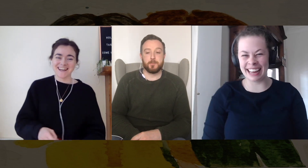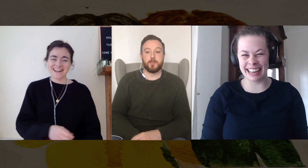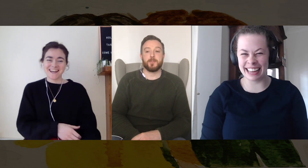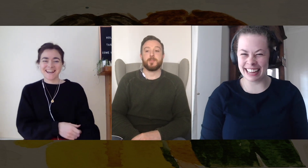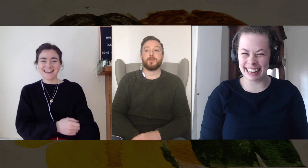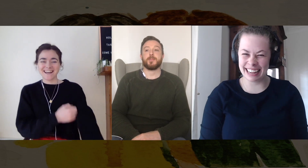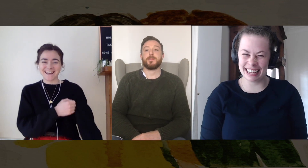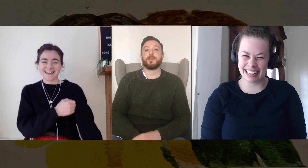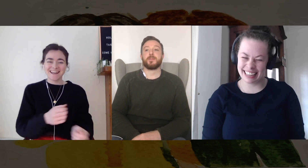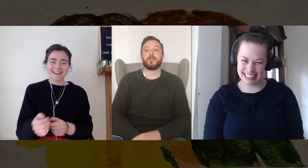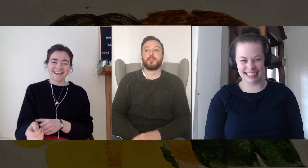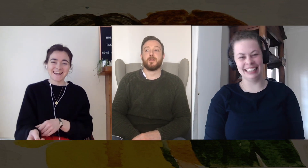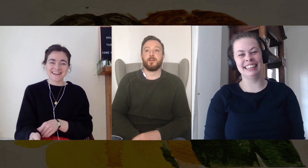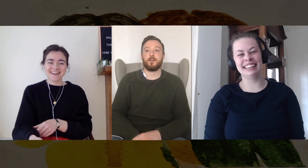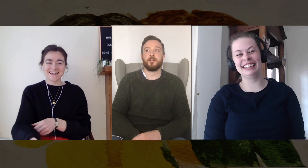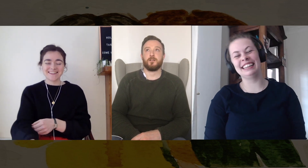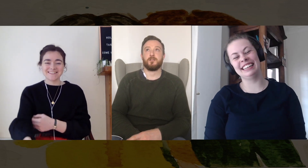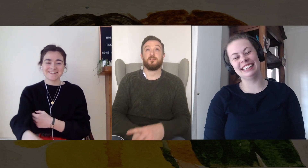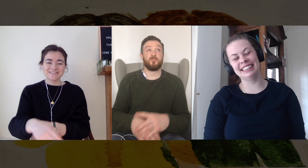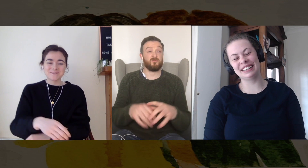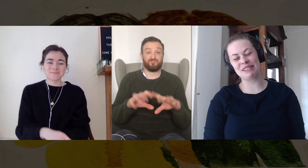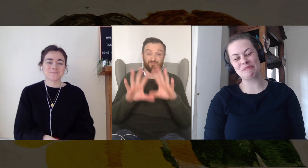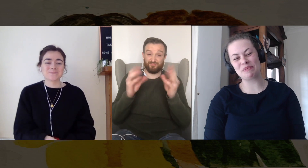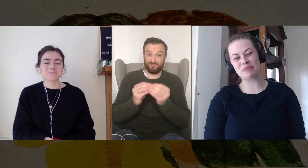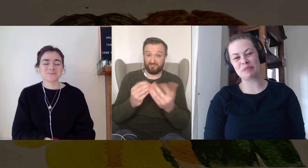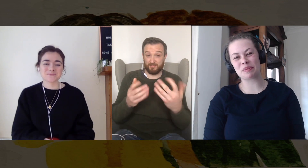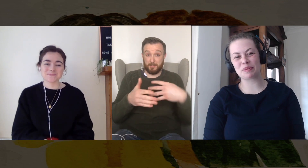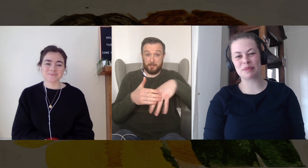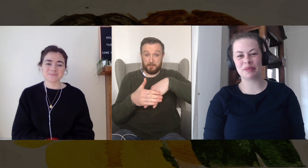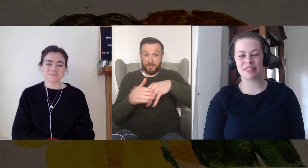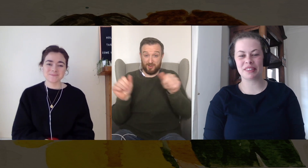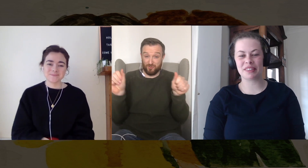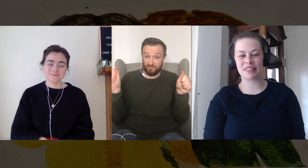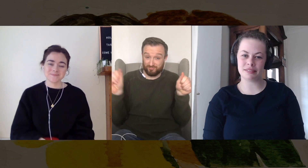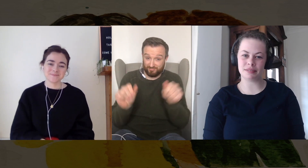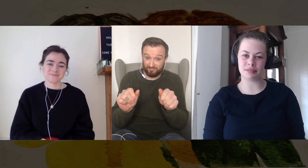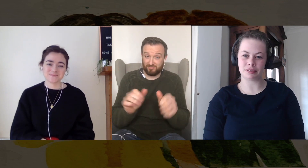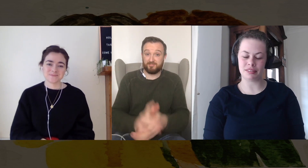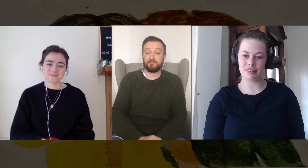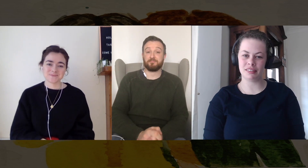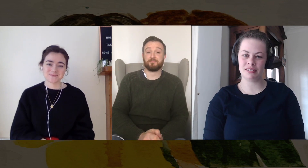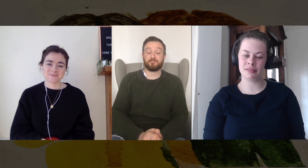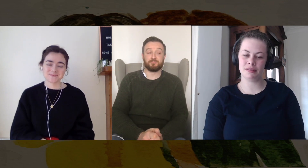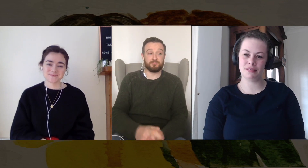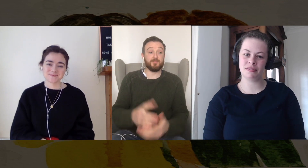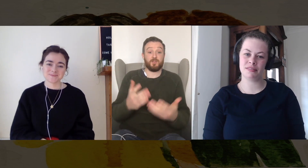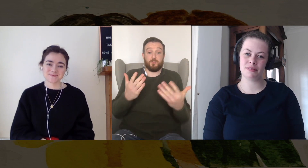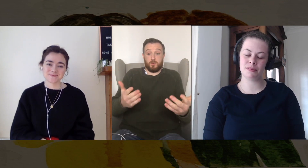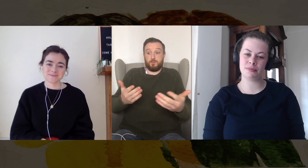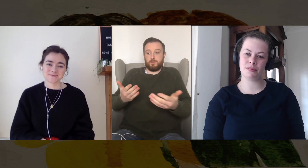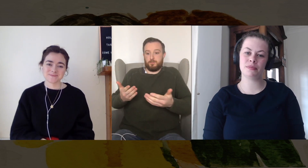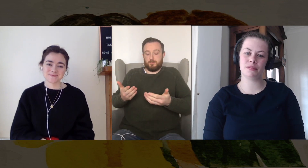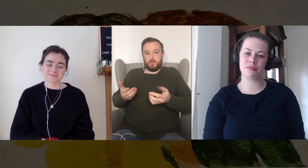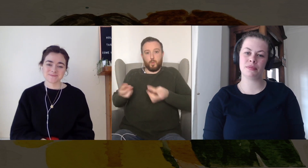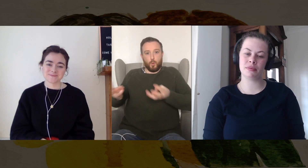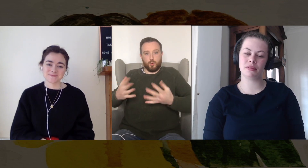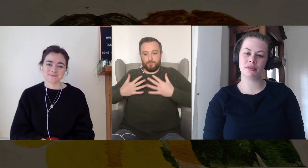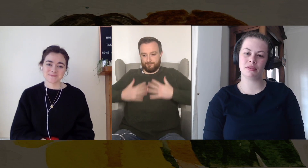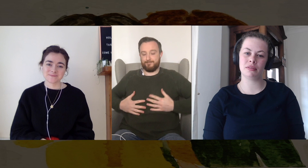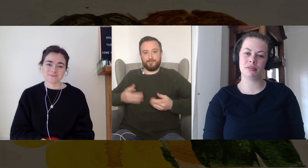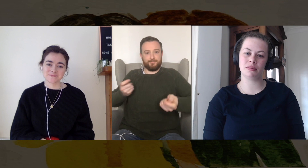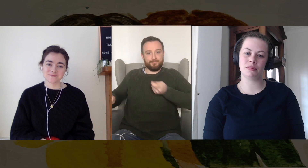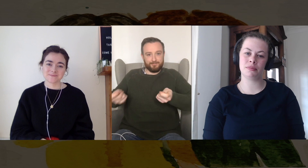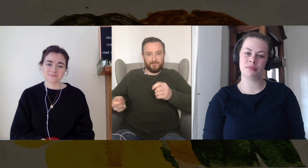There's something in there. I'm not sure what it is, but so yeah, that's kind of my background in a